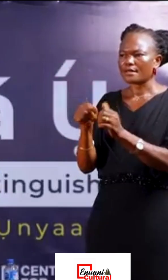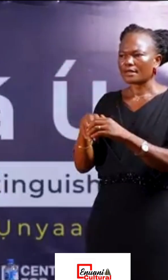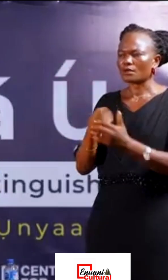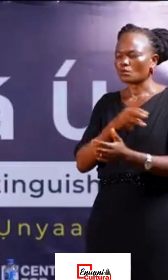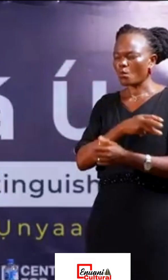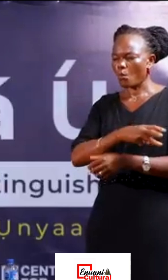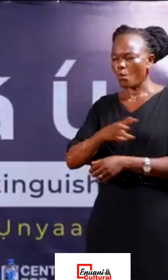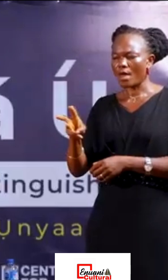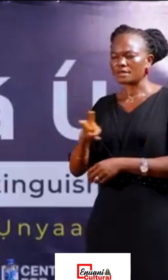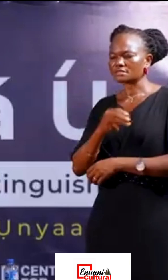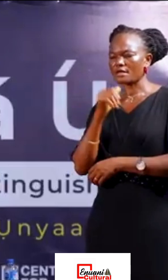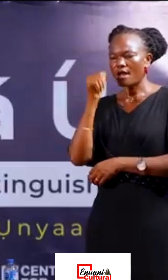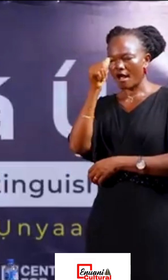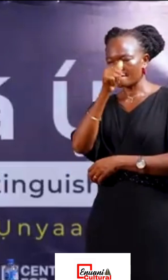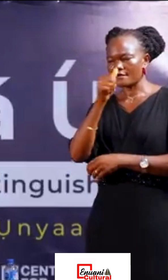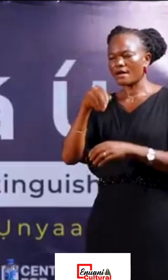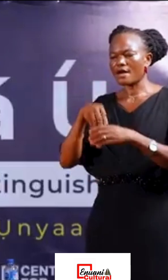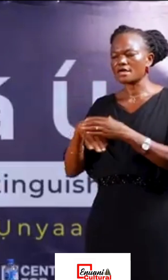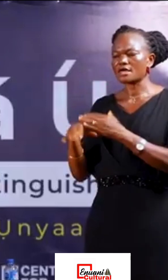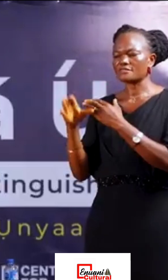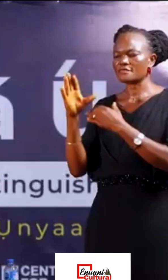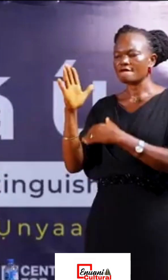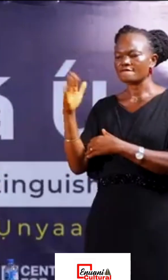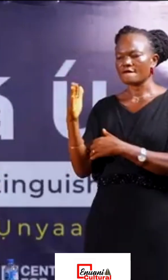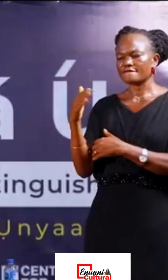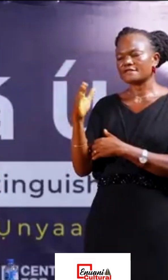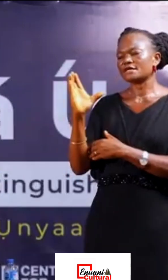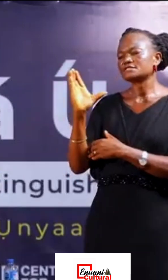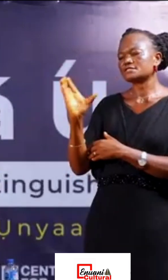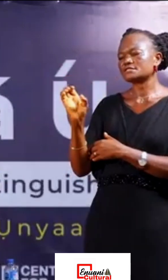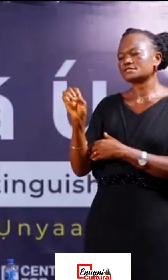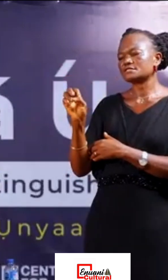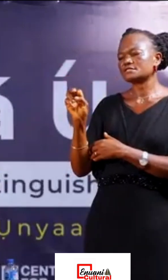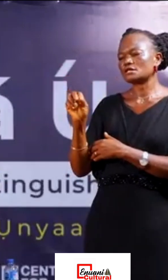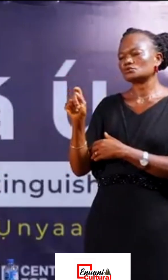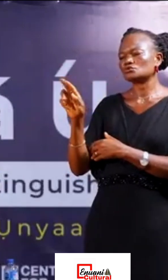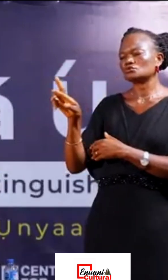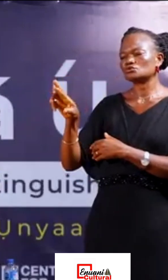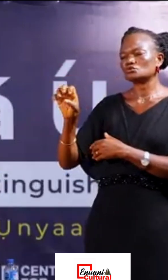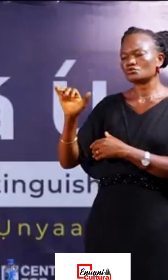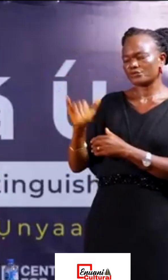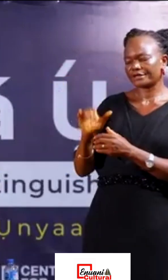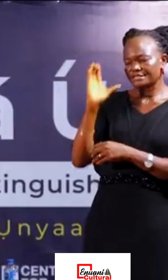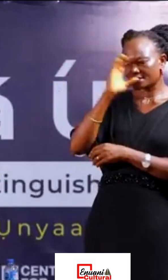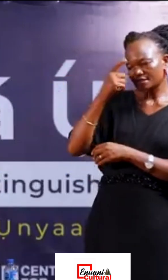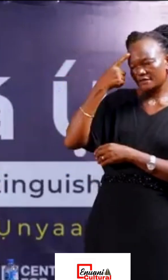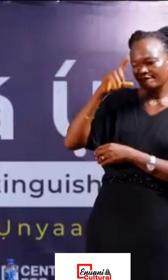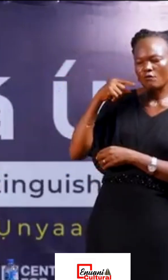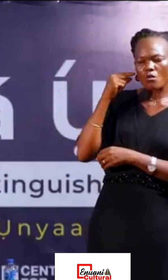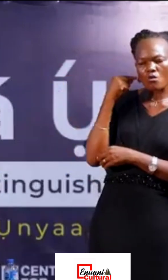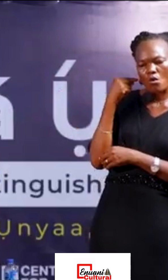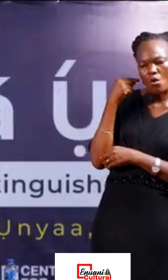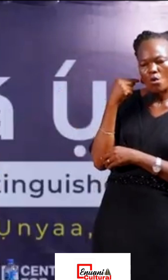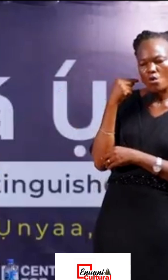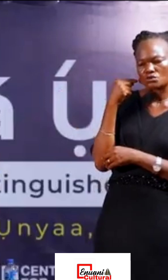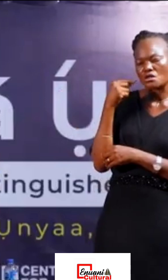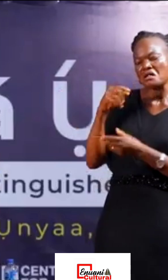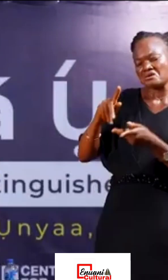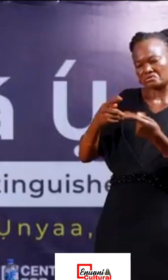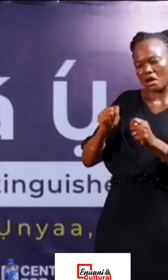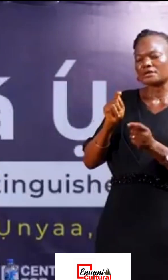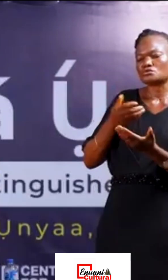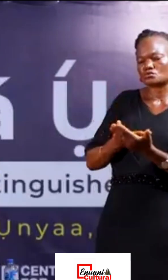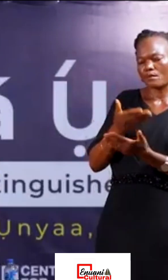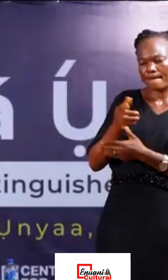West Africa in the 15th century, seeking gold, trying to buy gold,